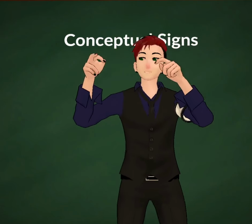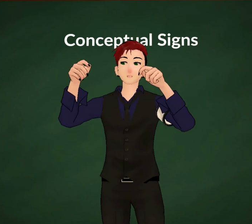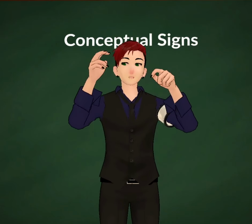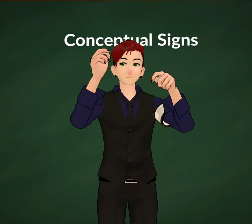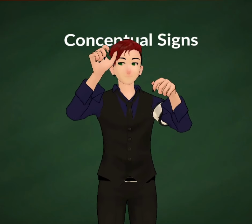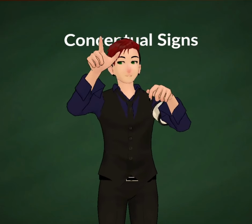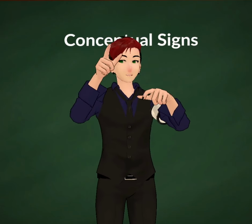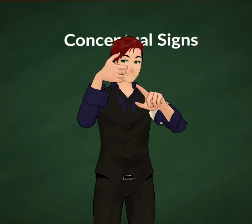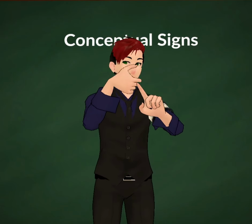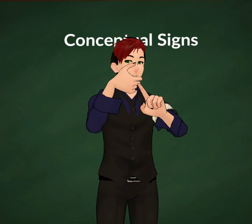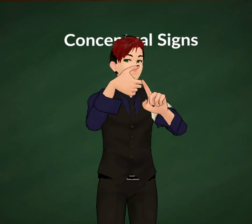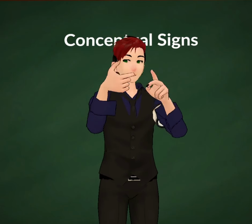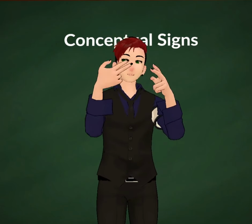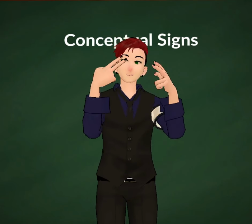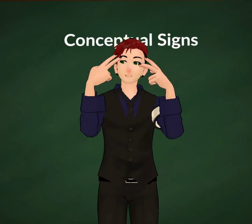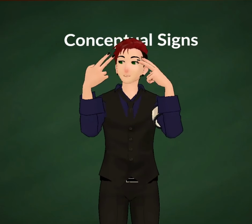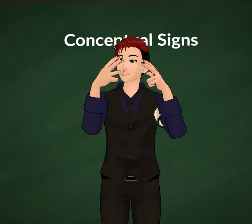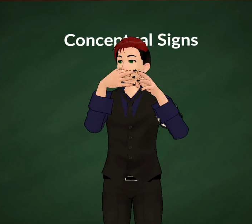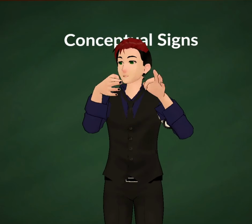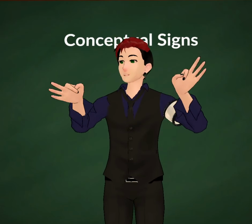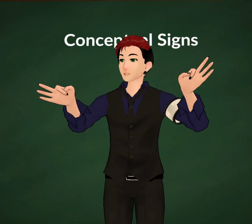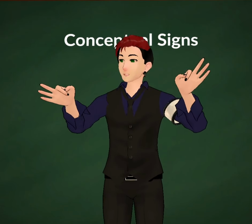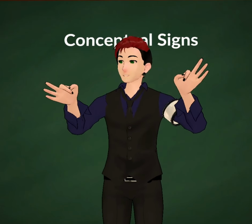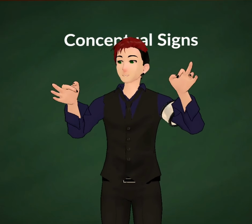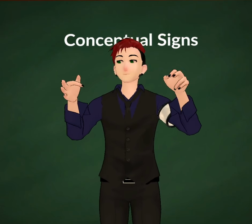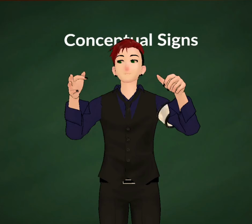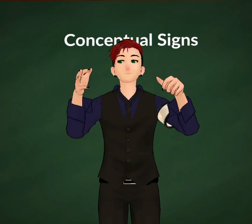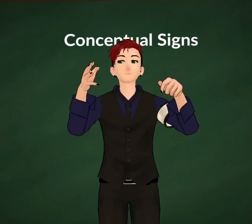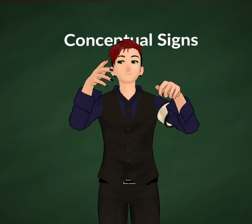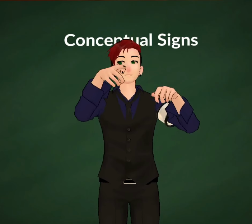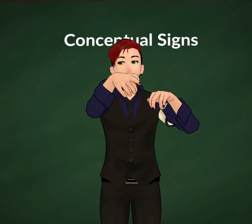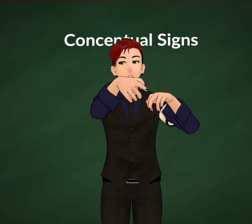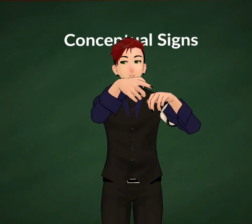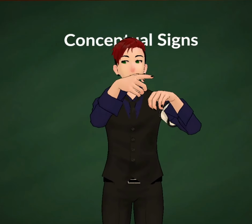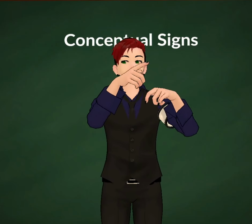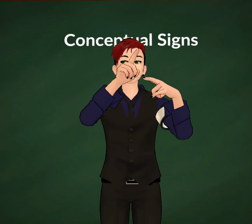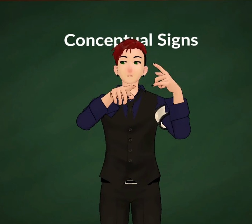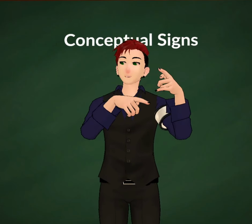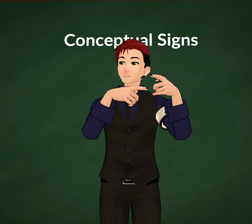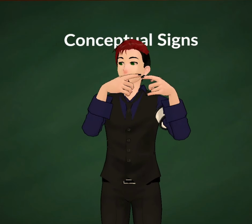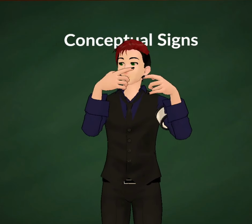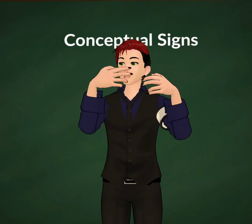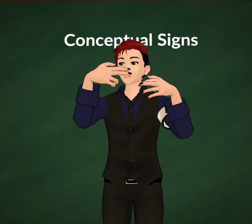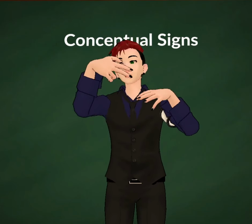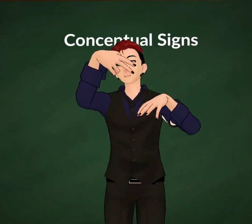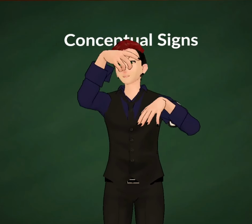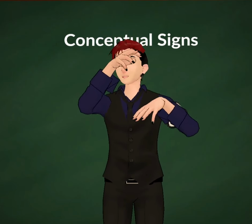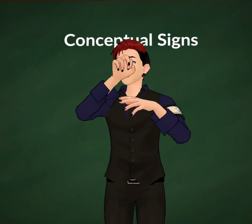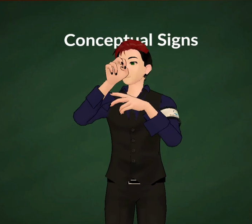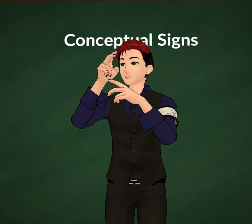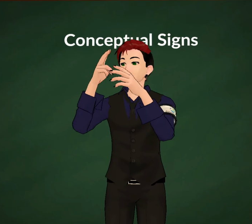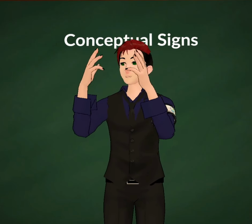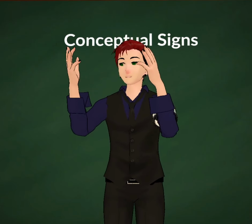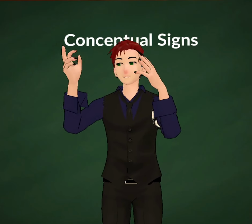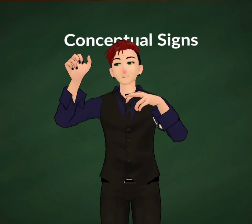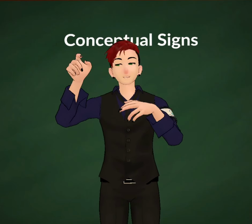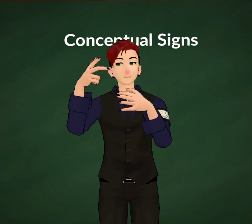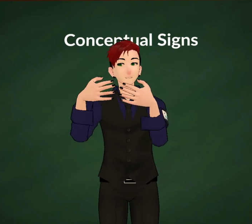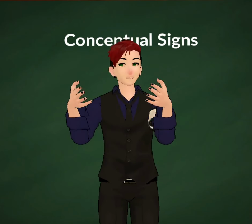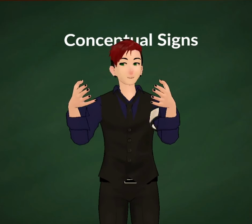So ASL is a very visual language. So whenever you have kind of the PSE versus ASL